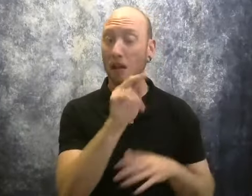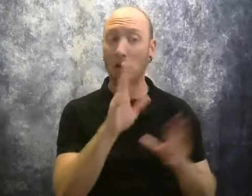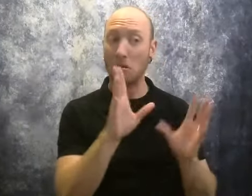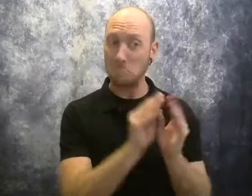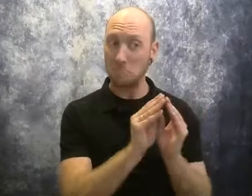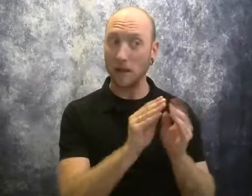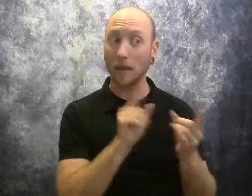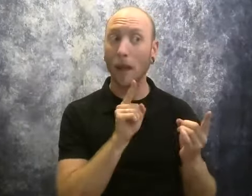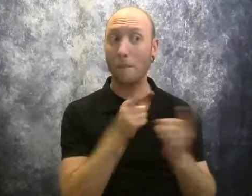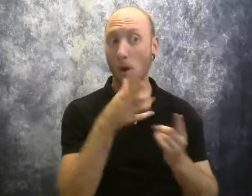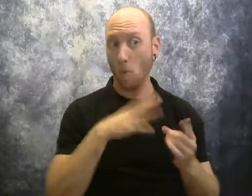friend Gwen,